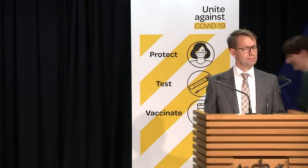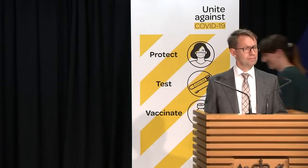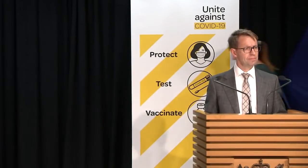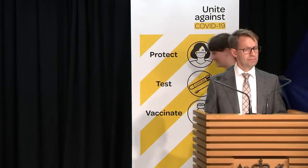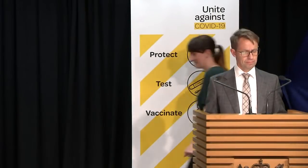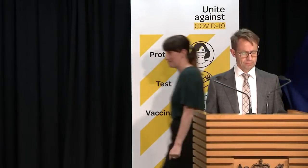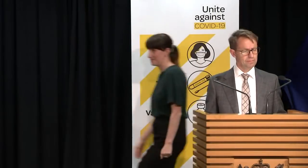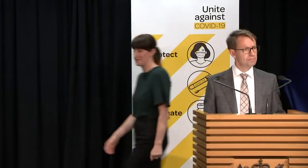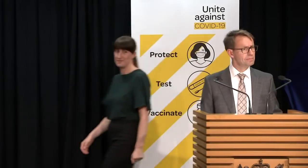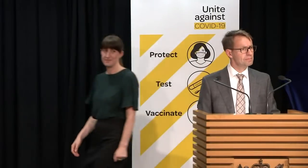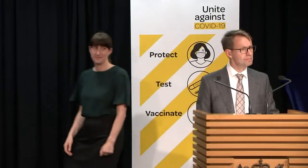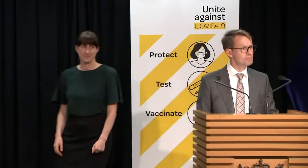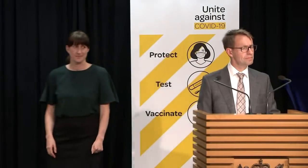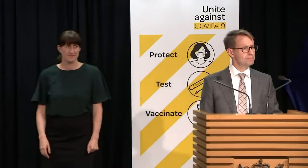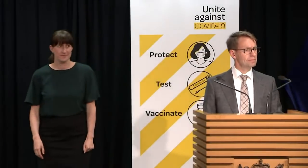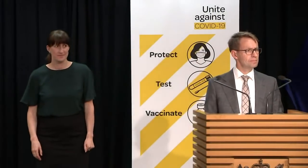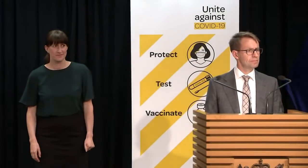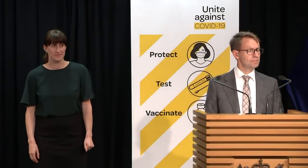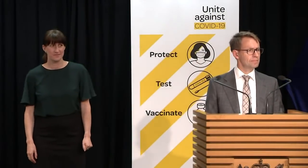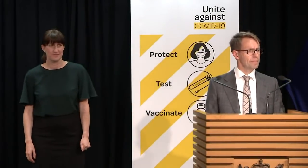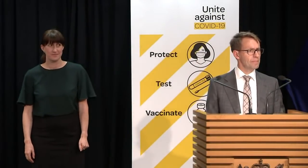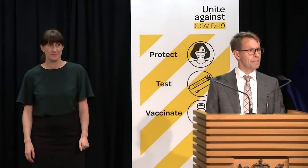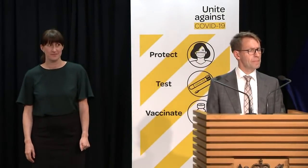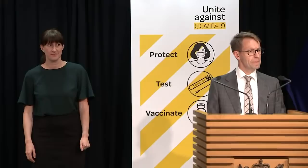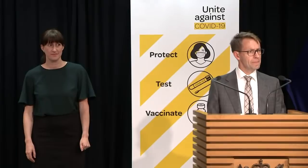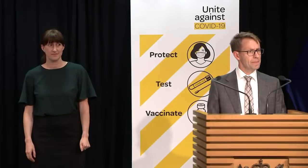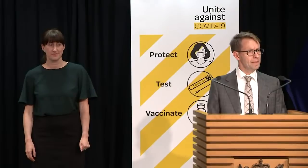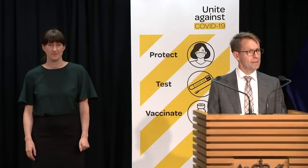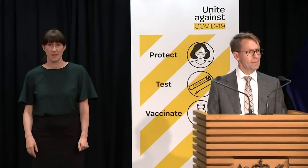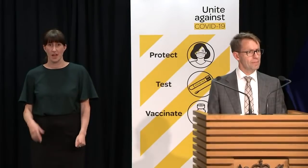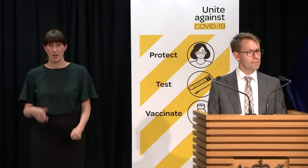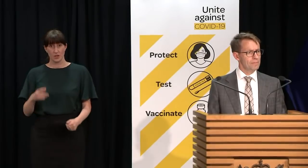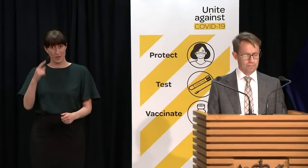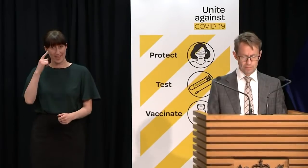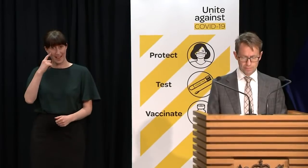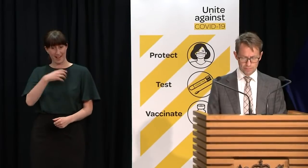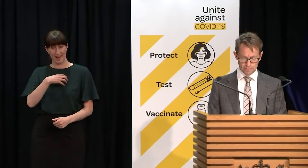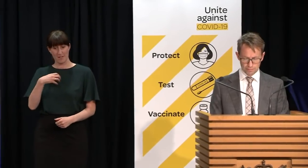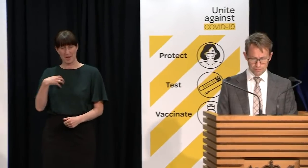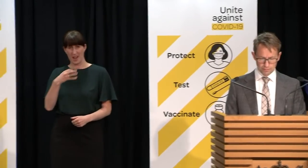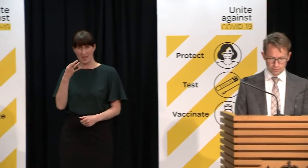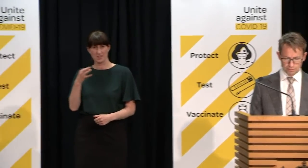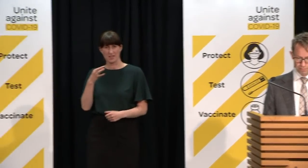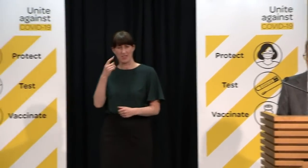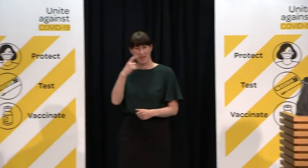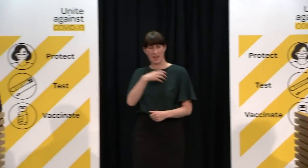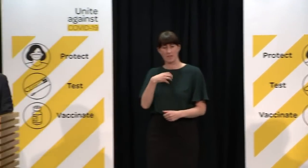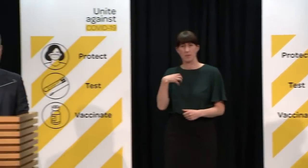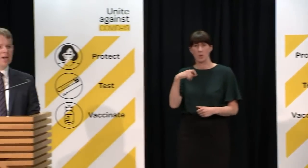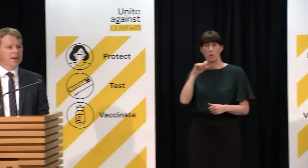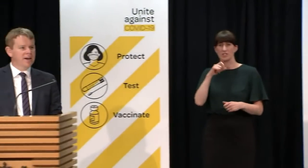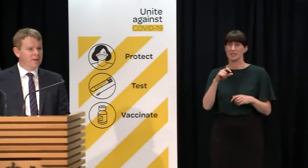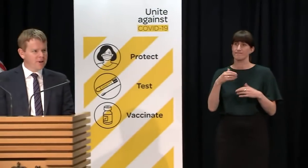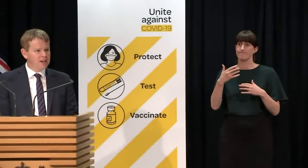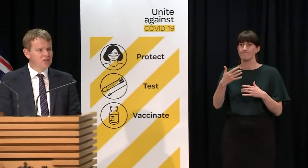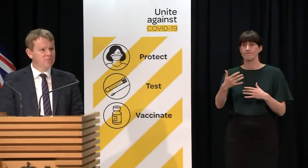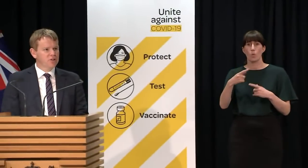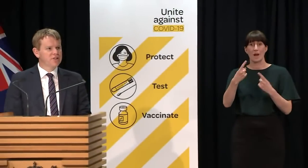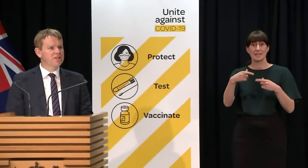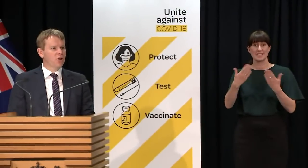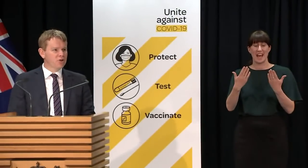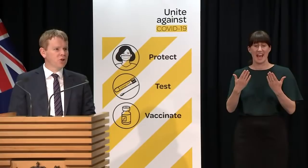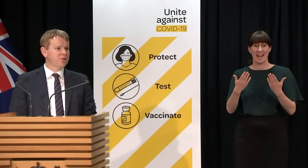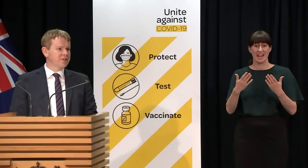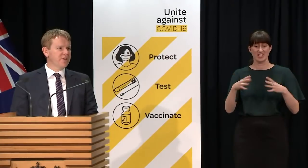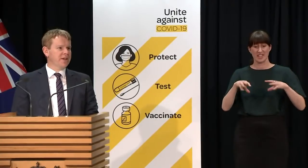put the government in a position to move towards a living with COVID strategy? Look, we continue to pursue elimination,